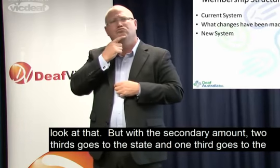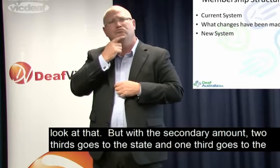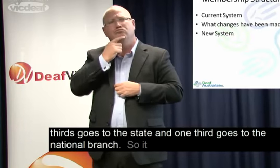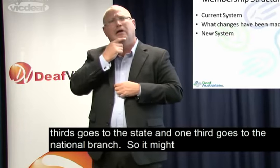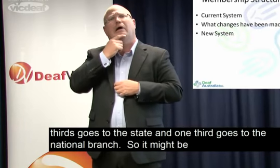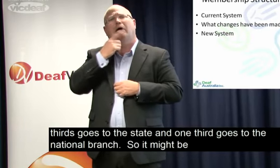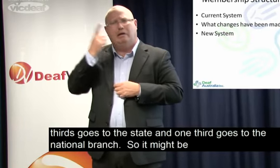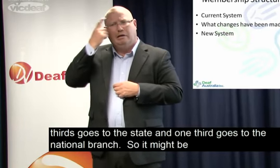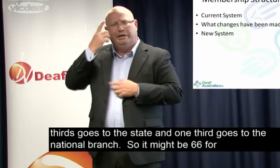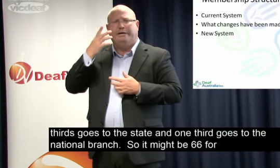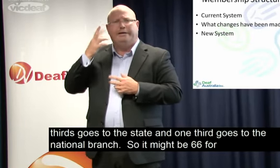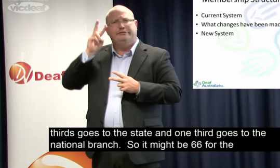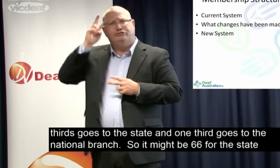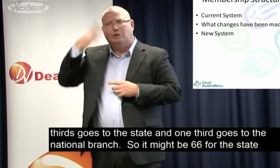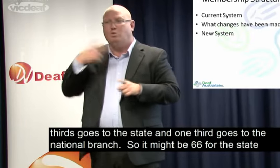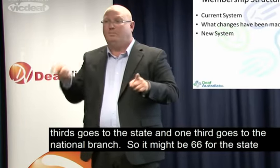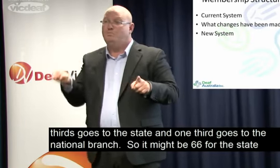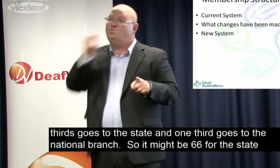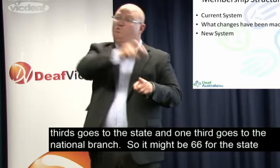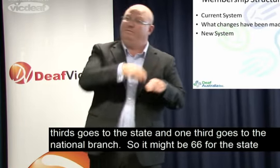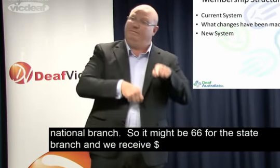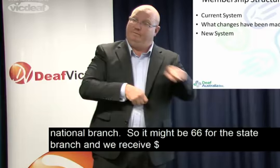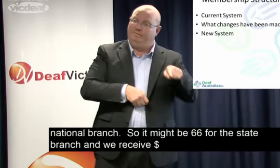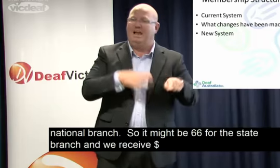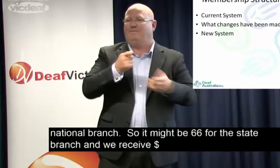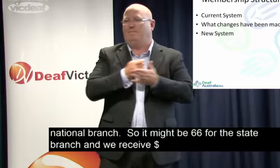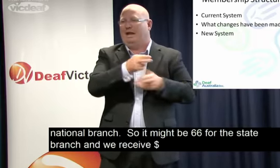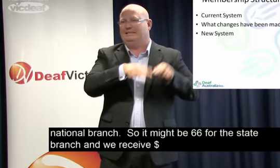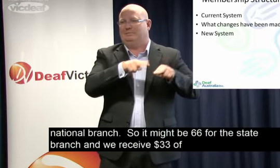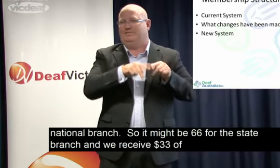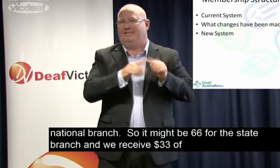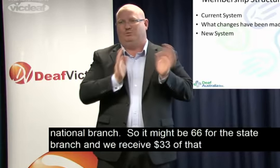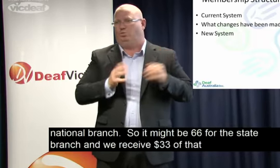that. But if you decide that you change your mind and you want to go back to